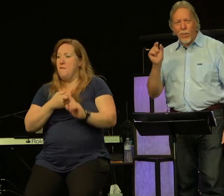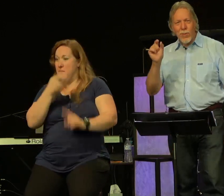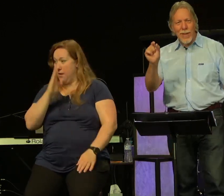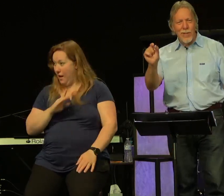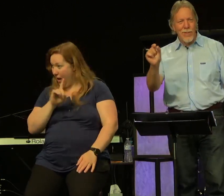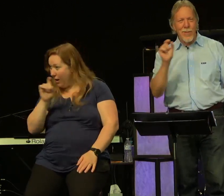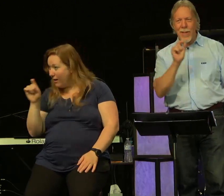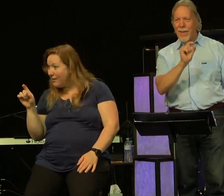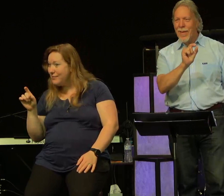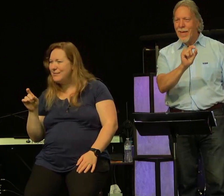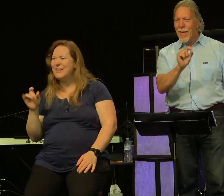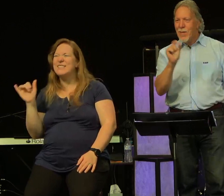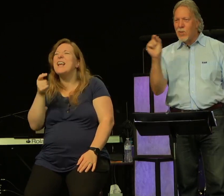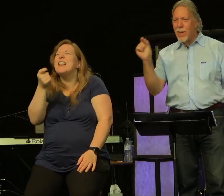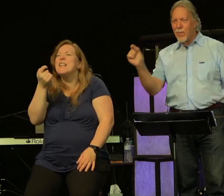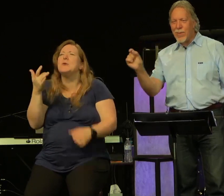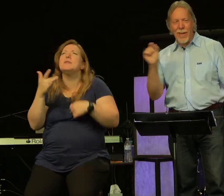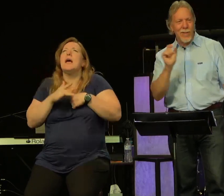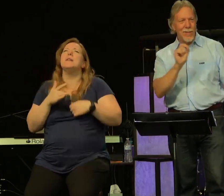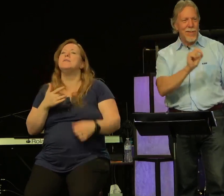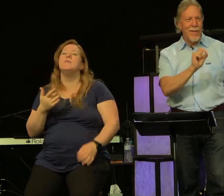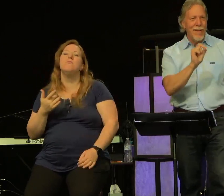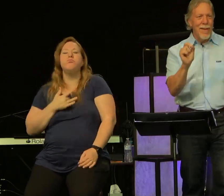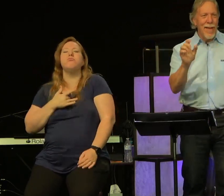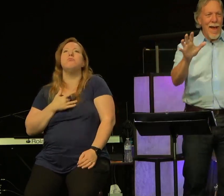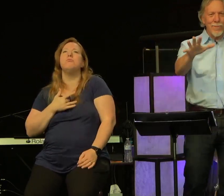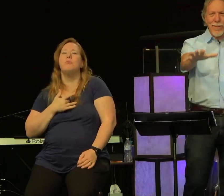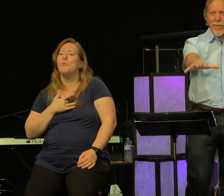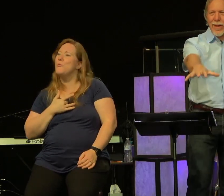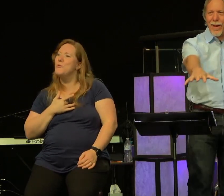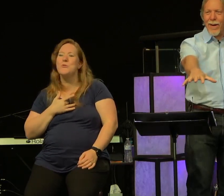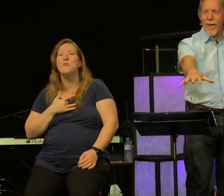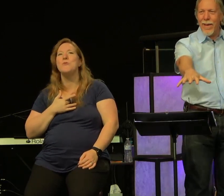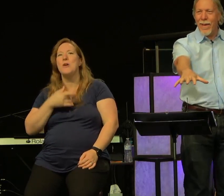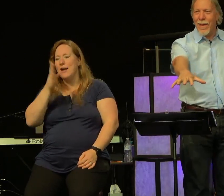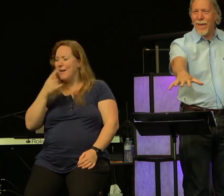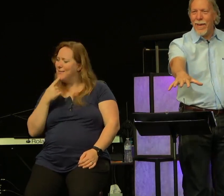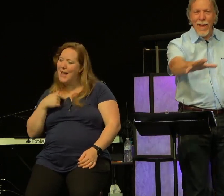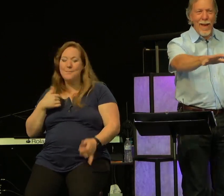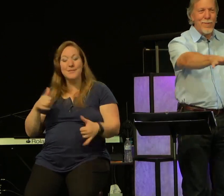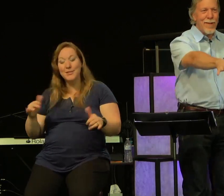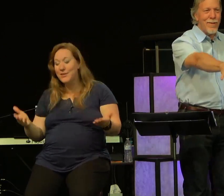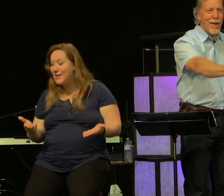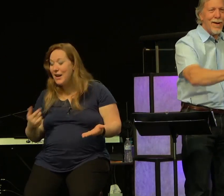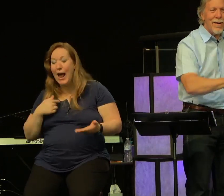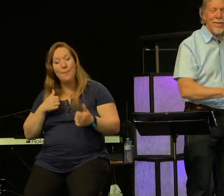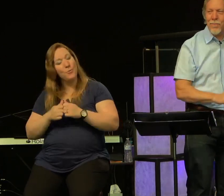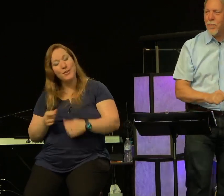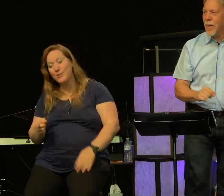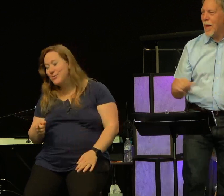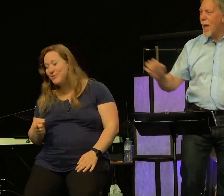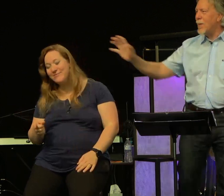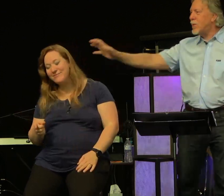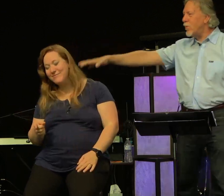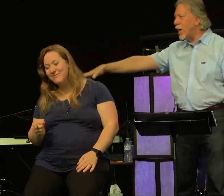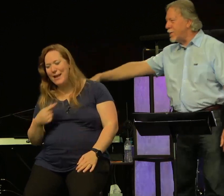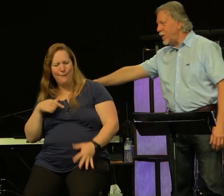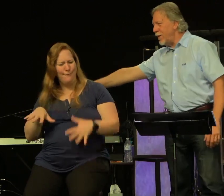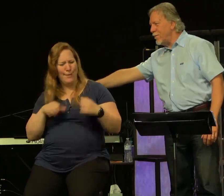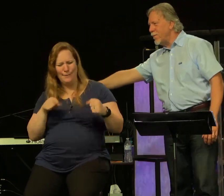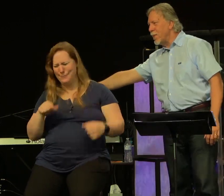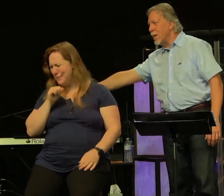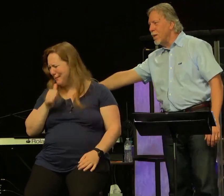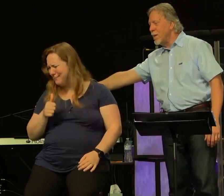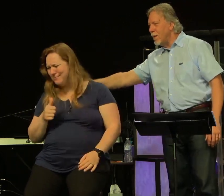Just little touches. Just little touches. I'm still here. I'm still here. I still got